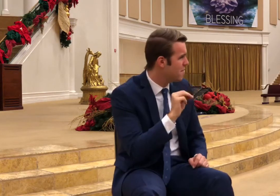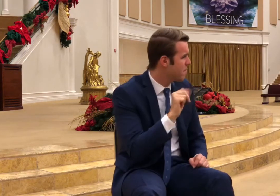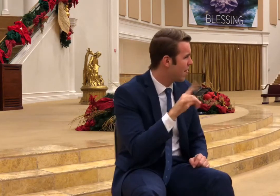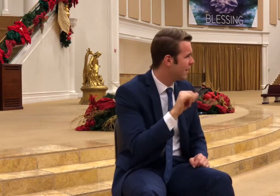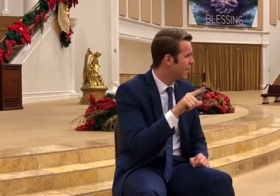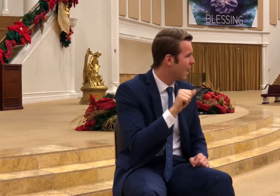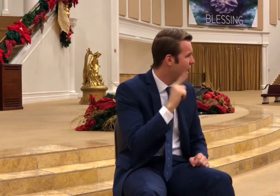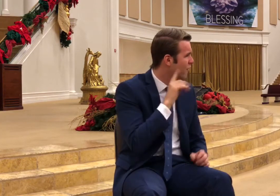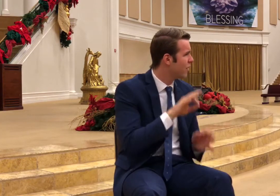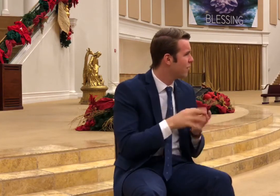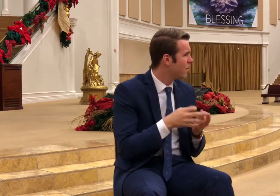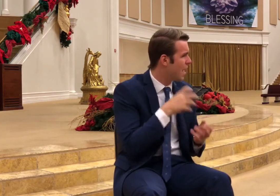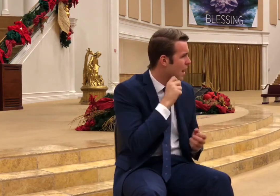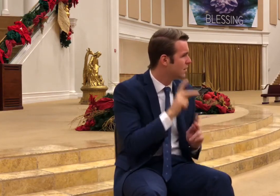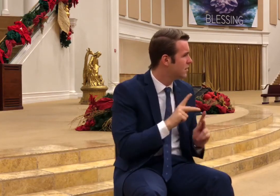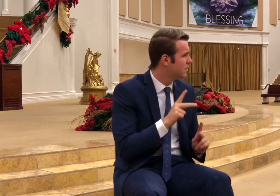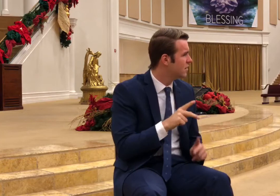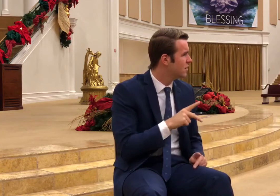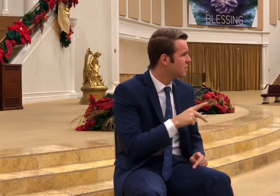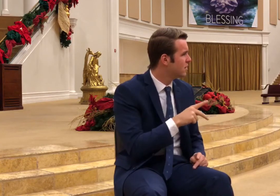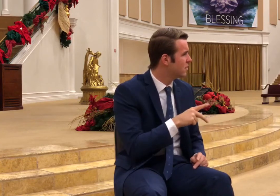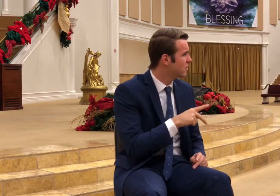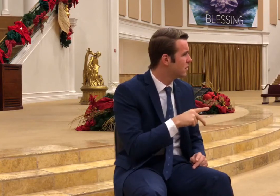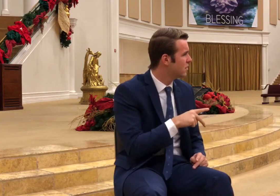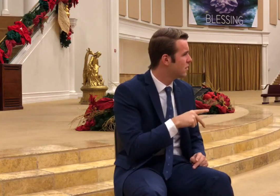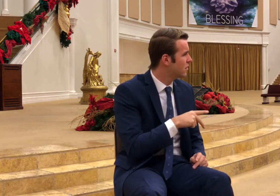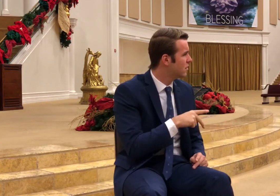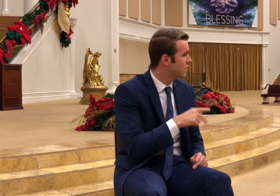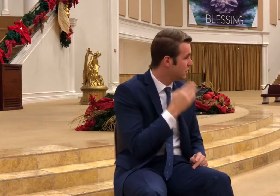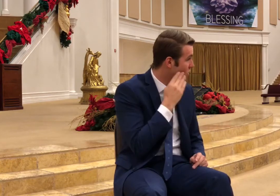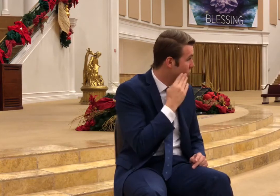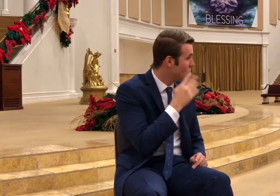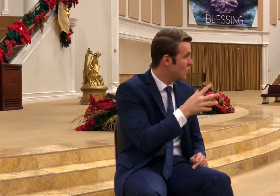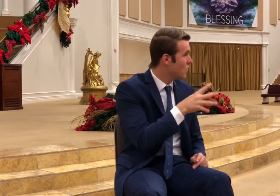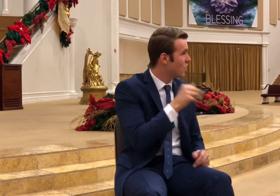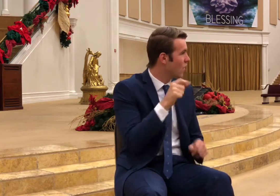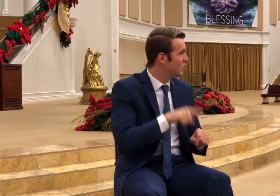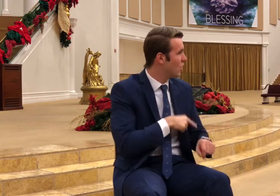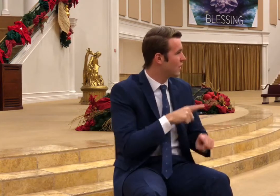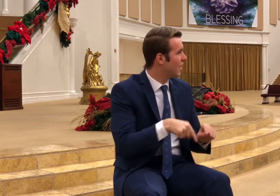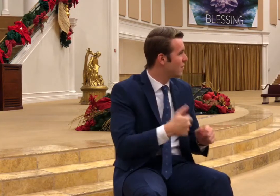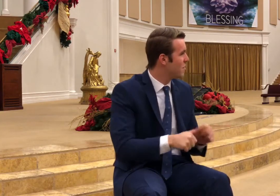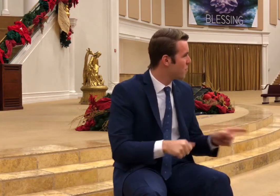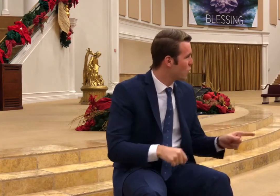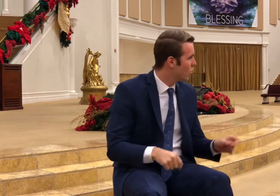what's the word for the family elders? I can't remember the group. You've been gone too long, you don't